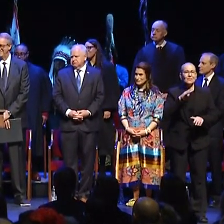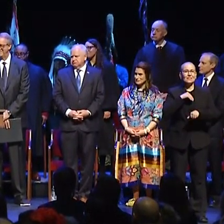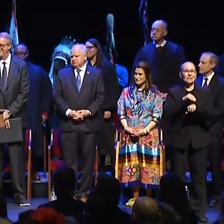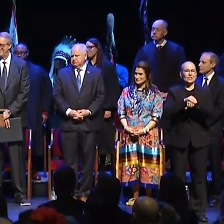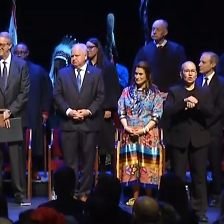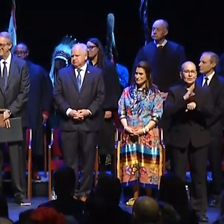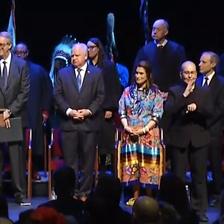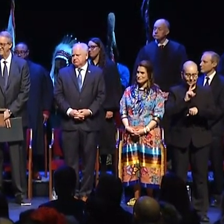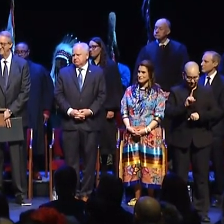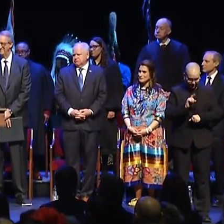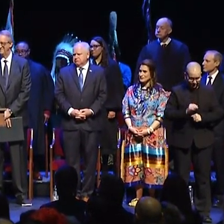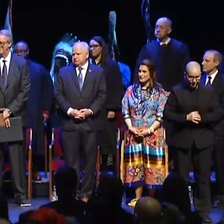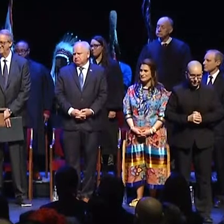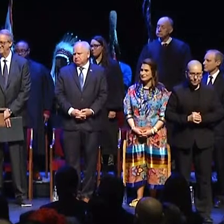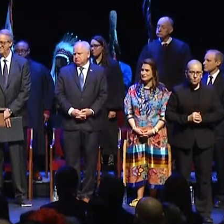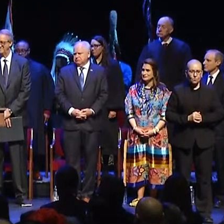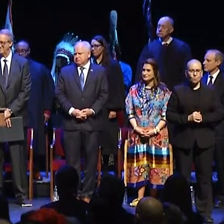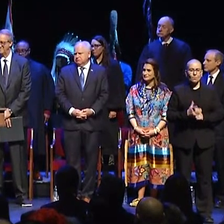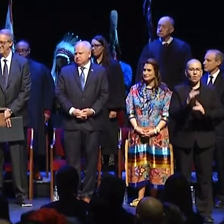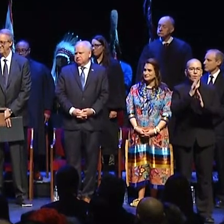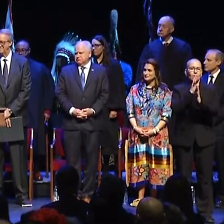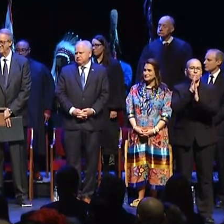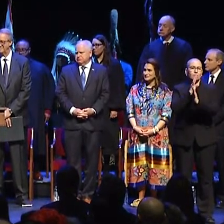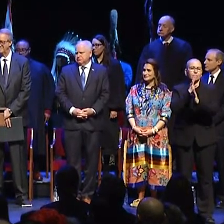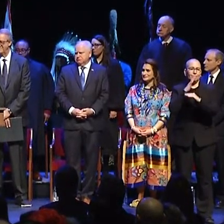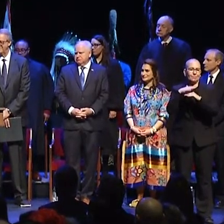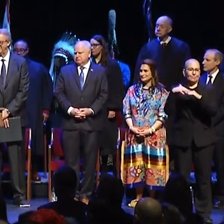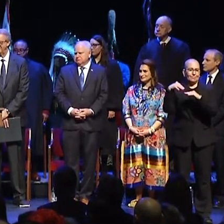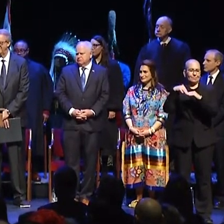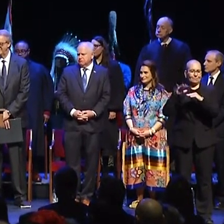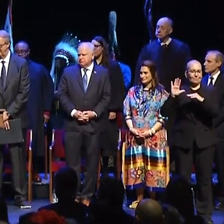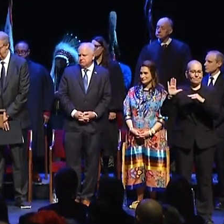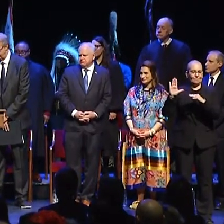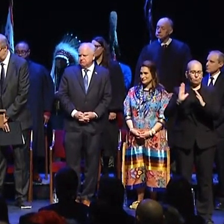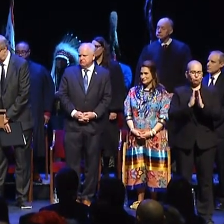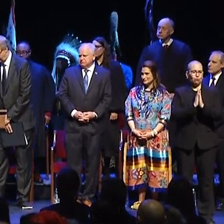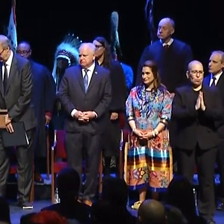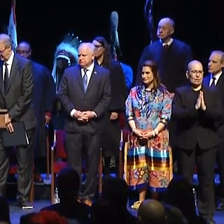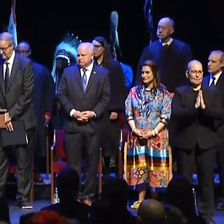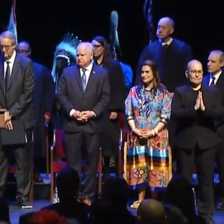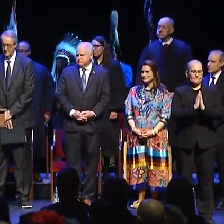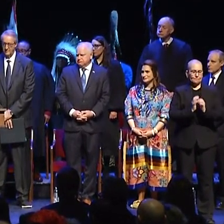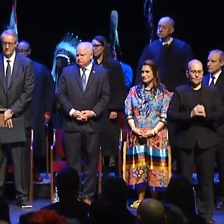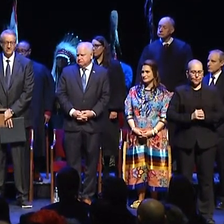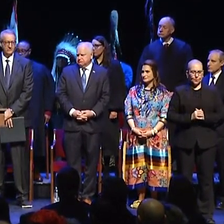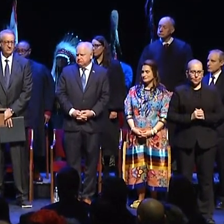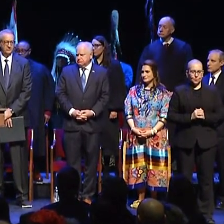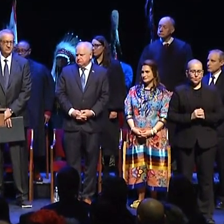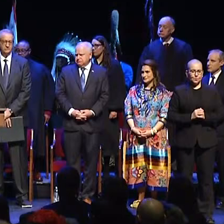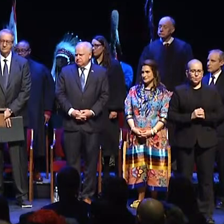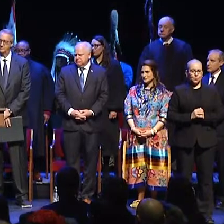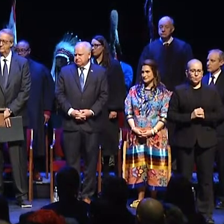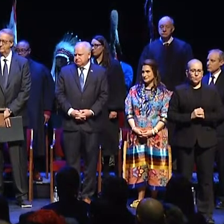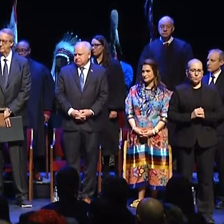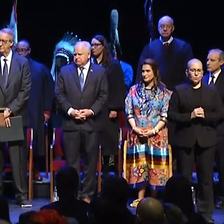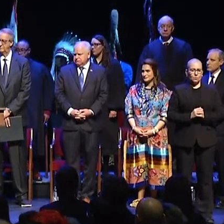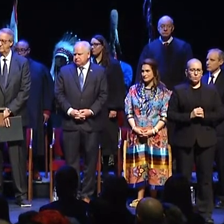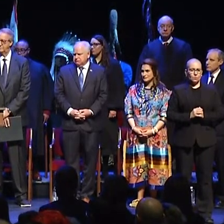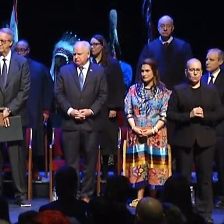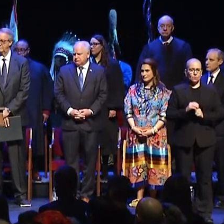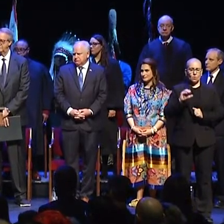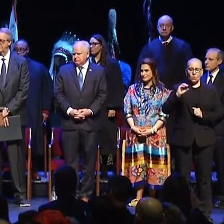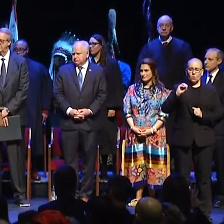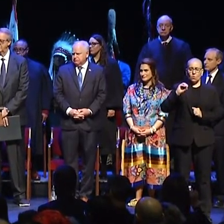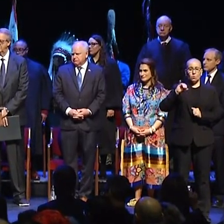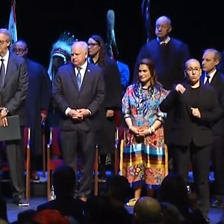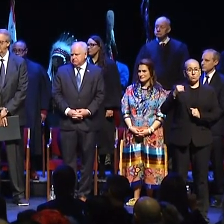Nagamo My Ingen Indishnakaz Wabashashi and Dodam Ojibwe Kway and Dow Dishnijo Madeo Madewana